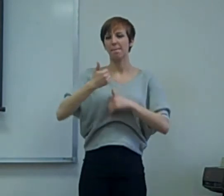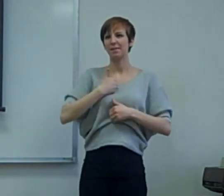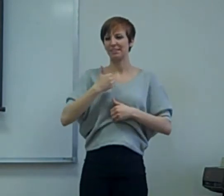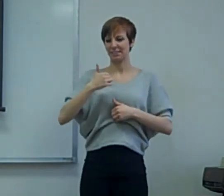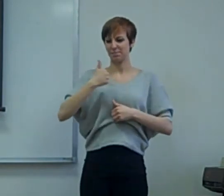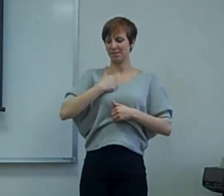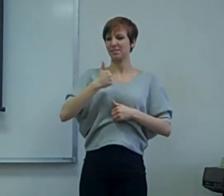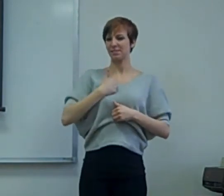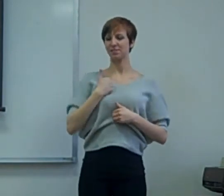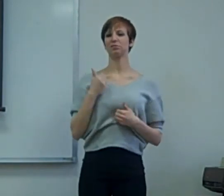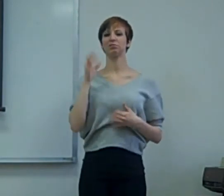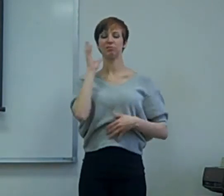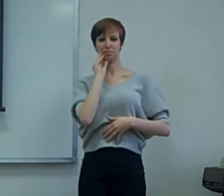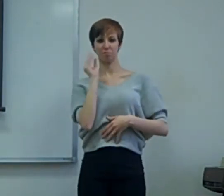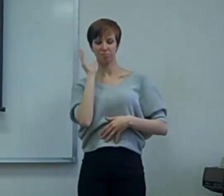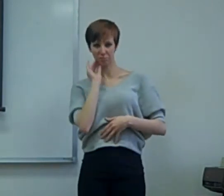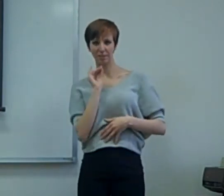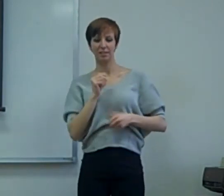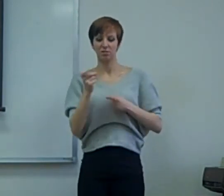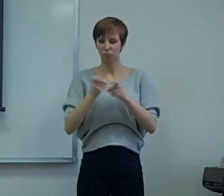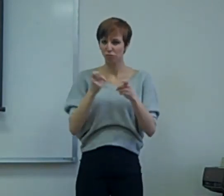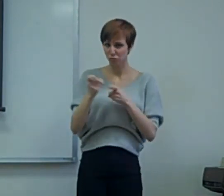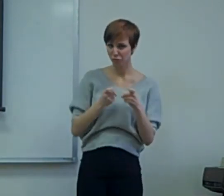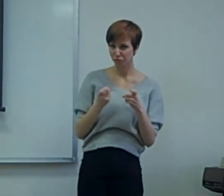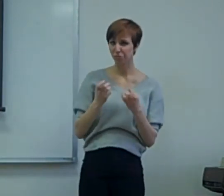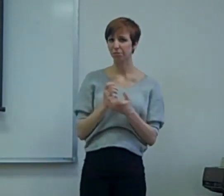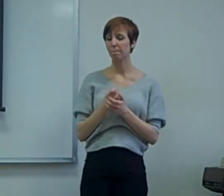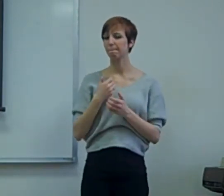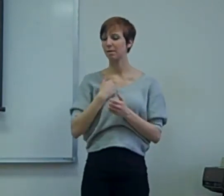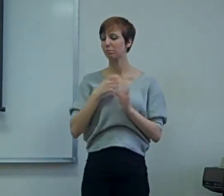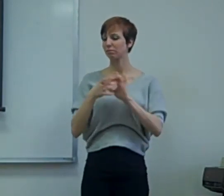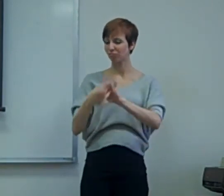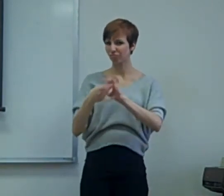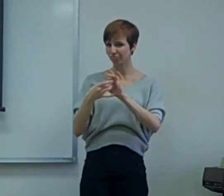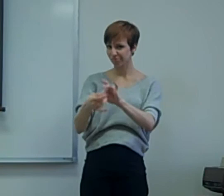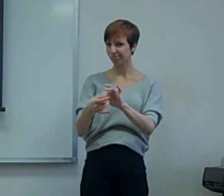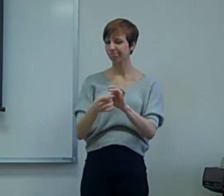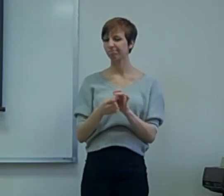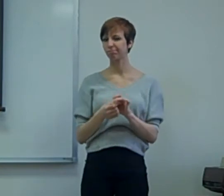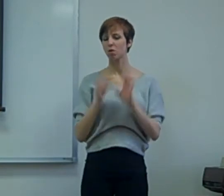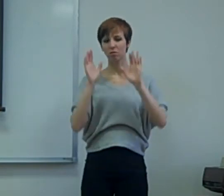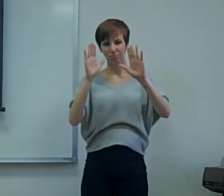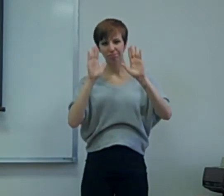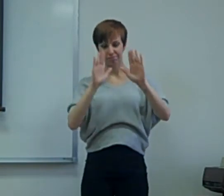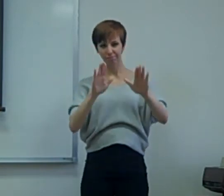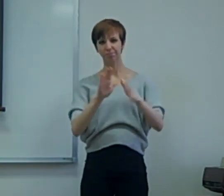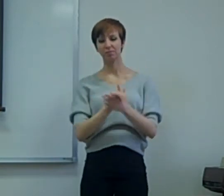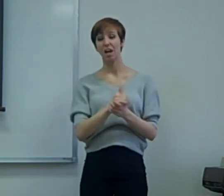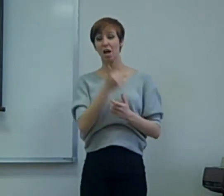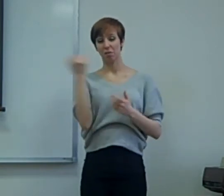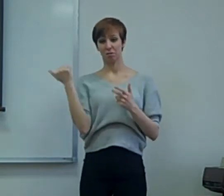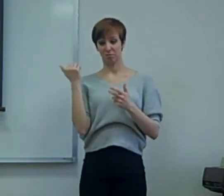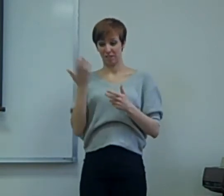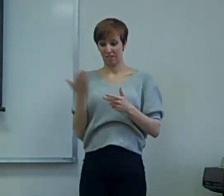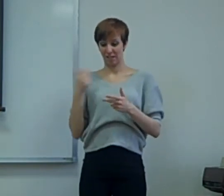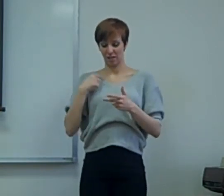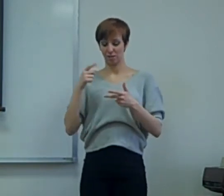this relationship with my son now. And the other thing I do is, because